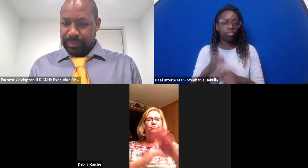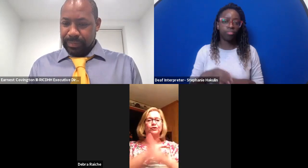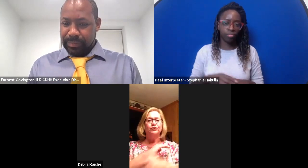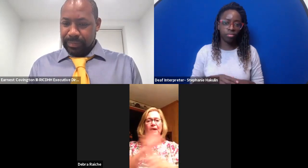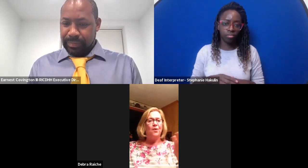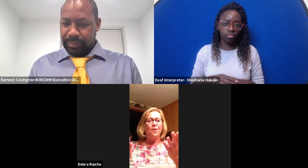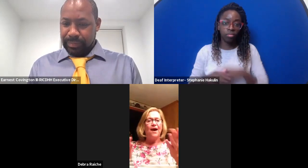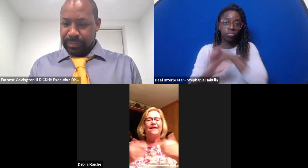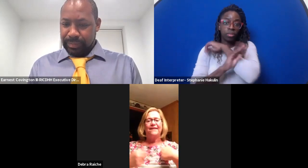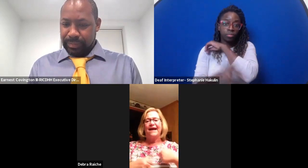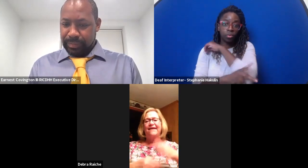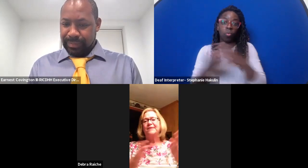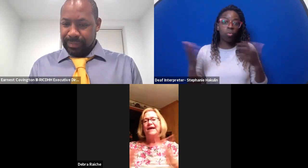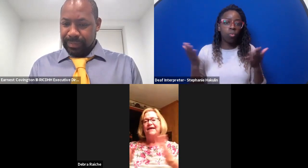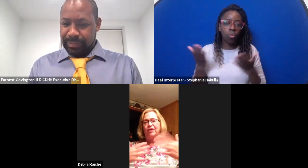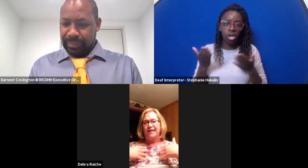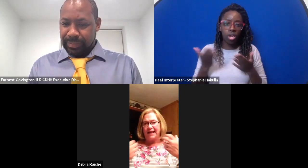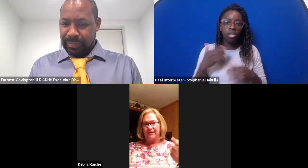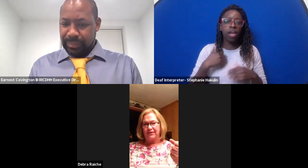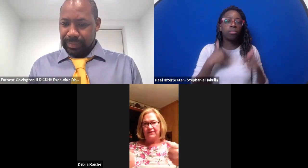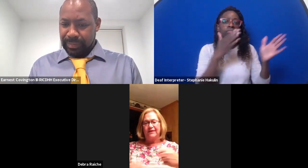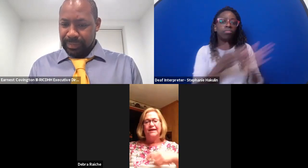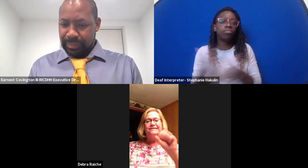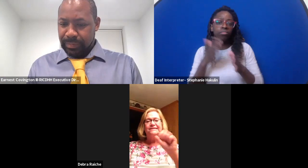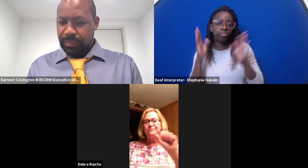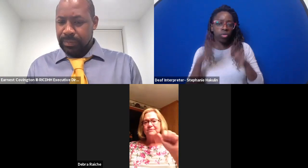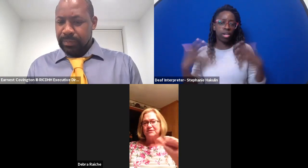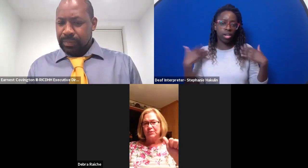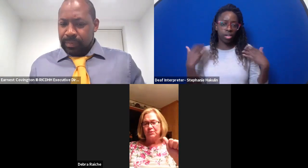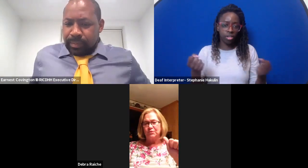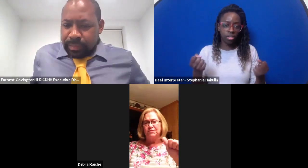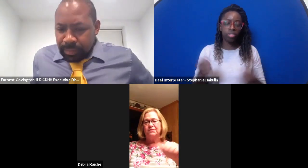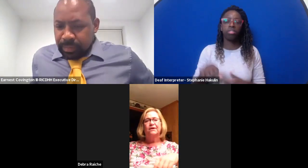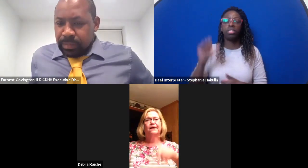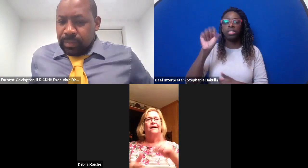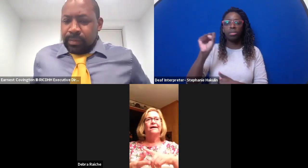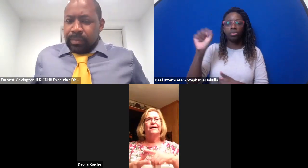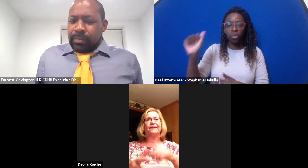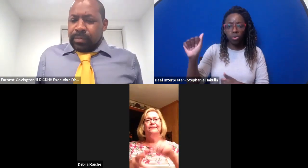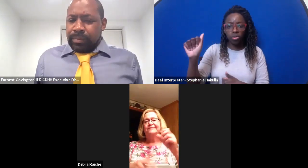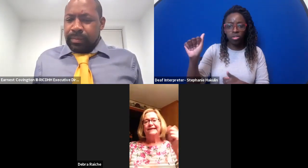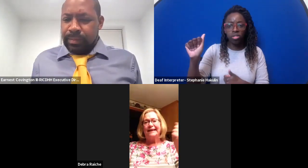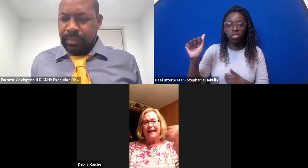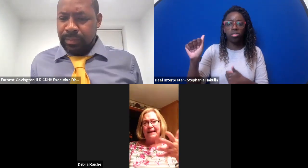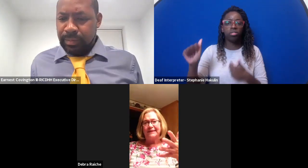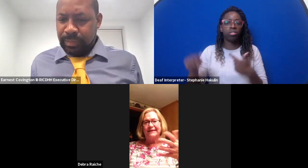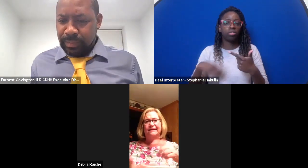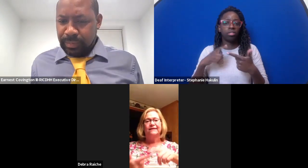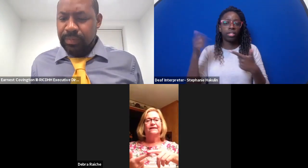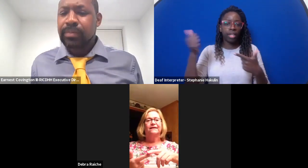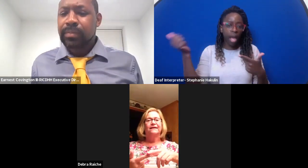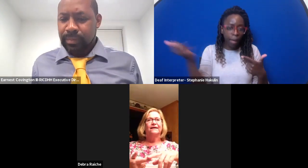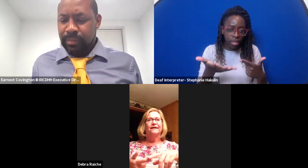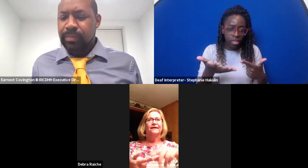We're very honored to help. What we do is we work with substance abuse and